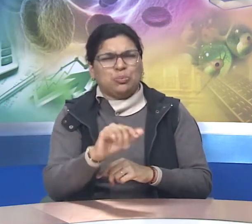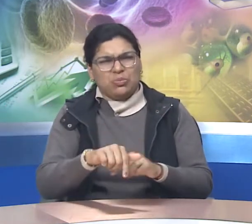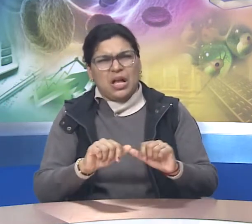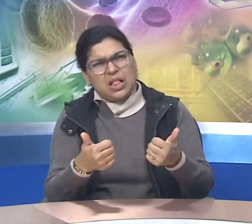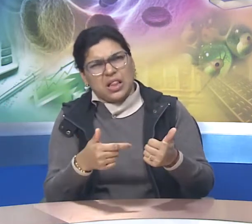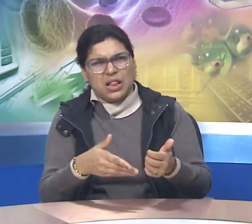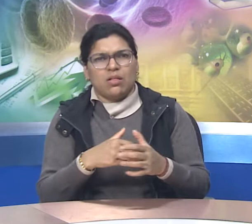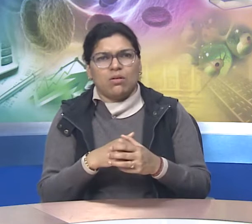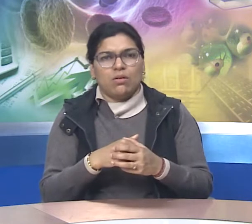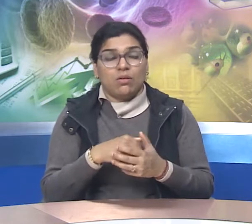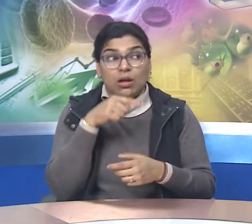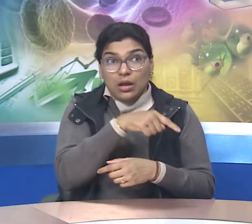shouldn't be much more than that.